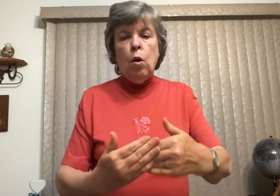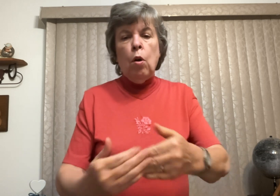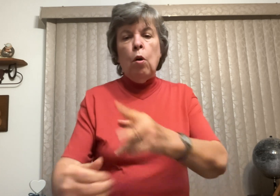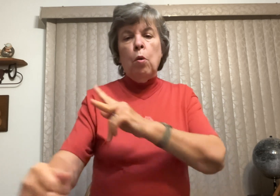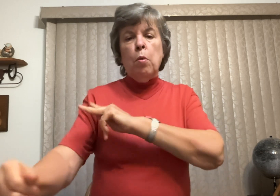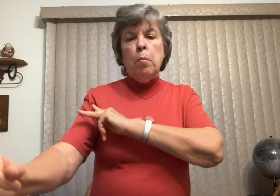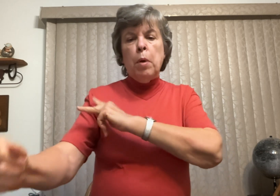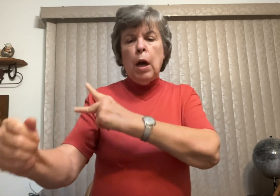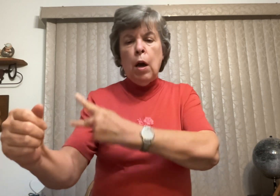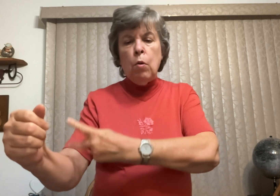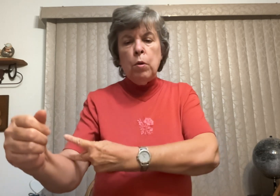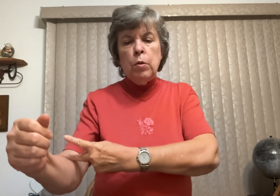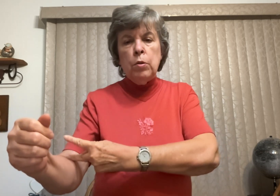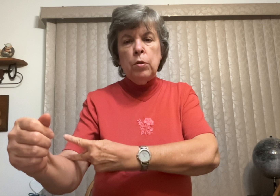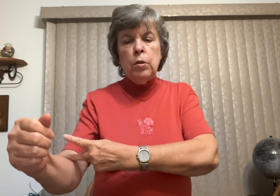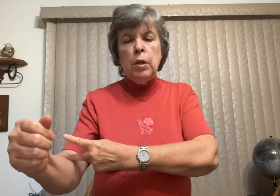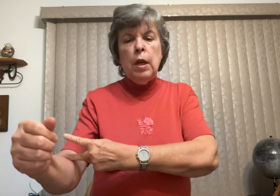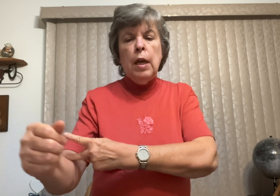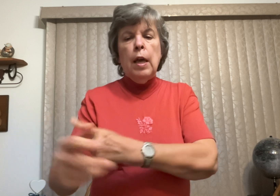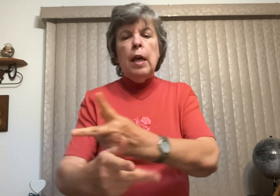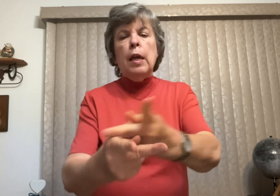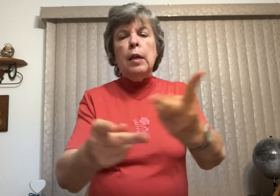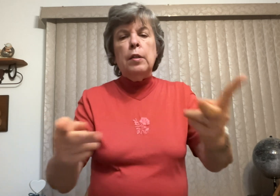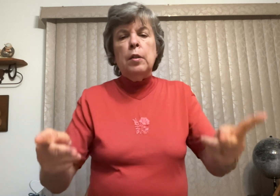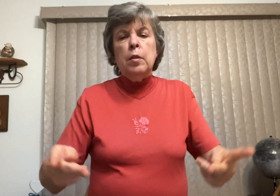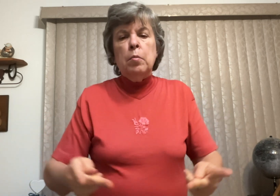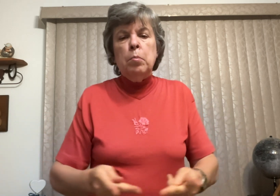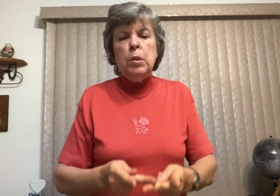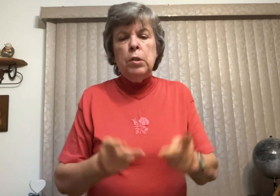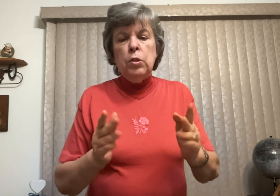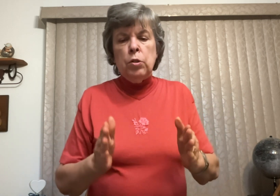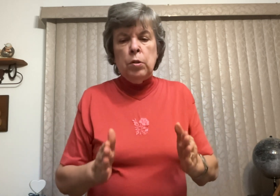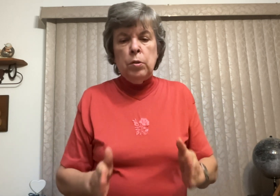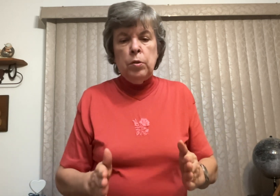all powers and positions.